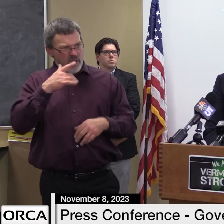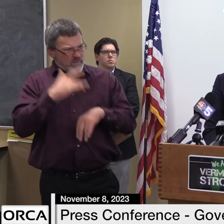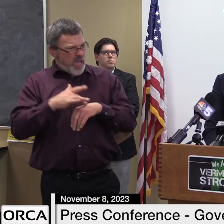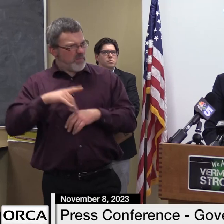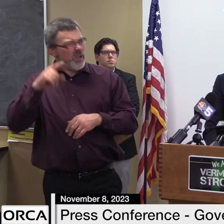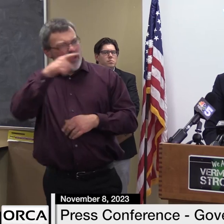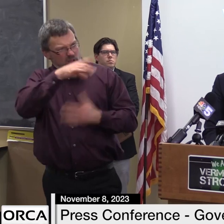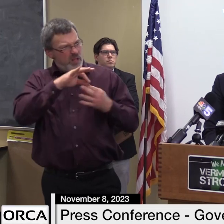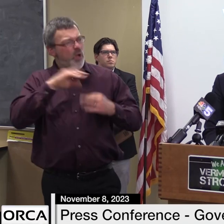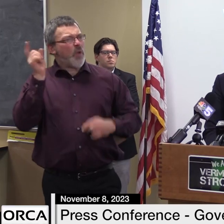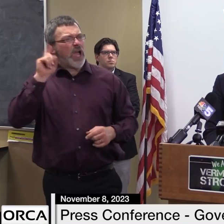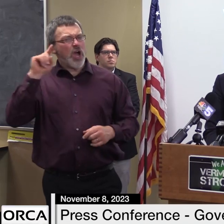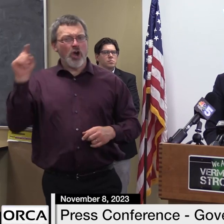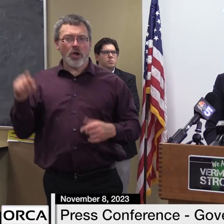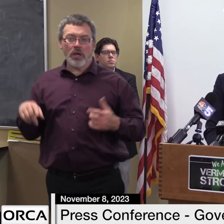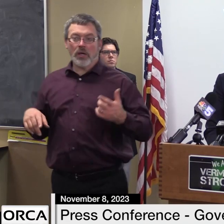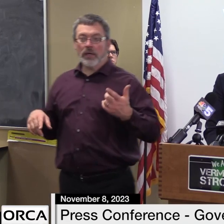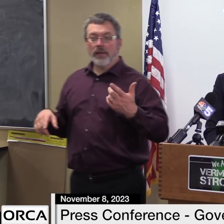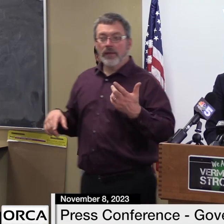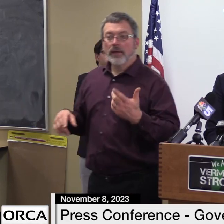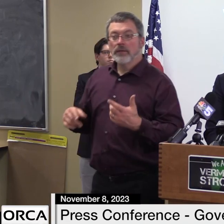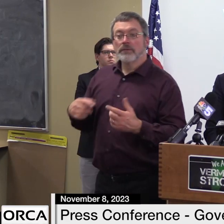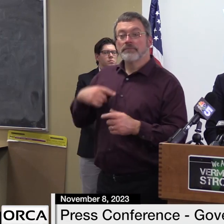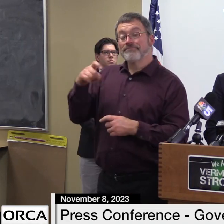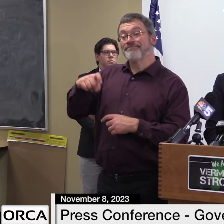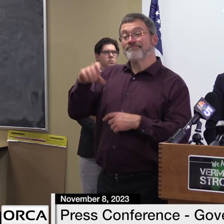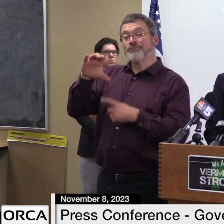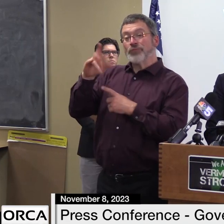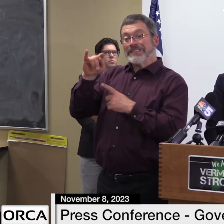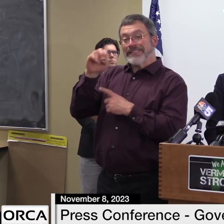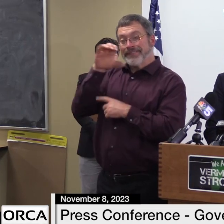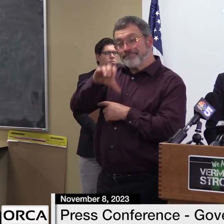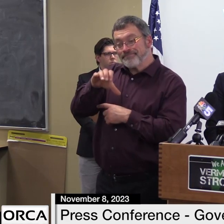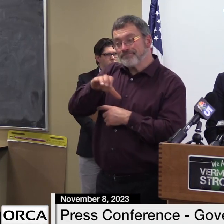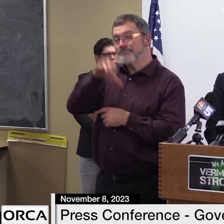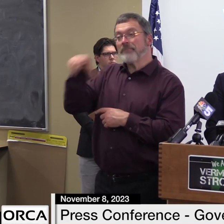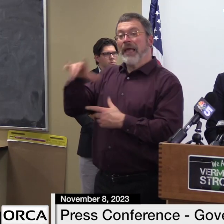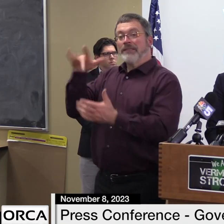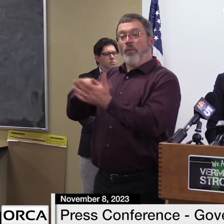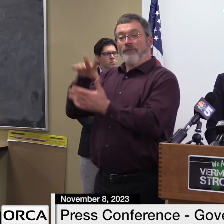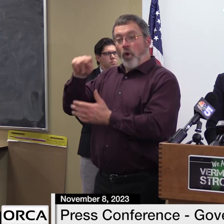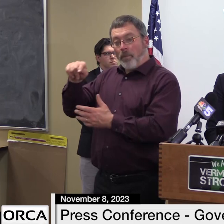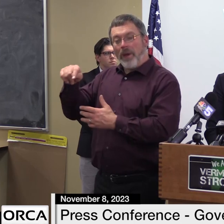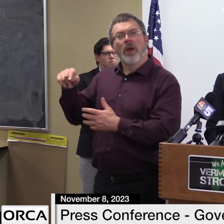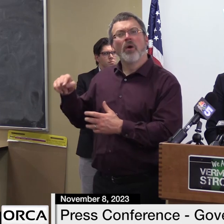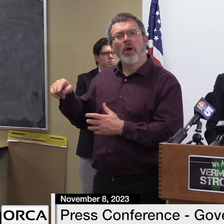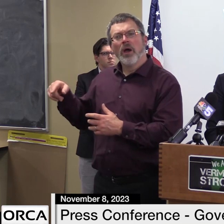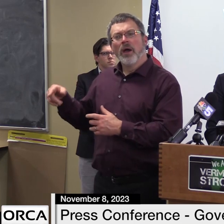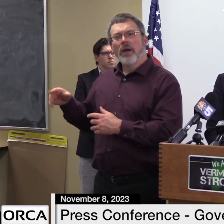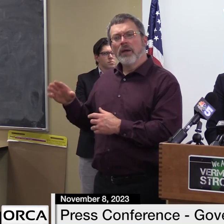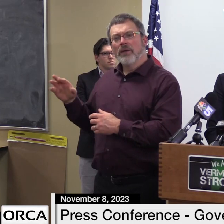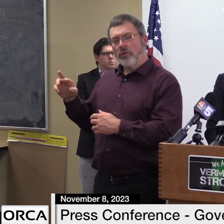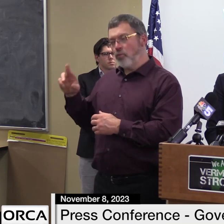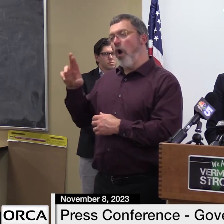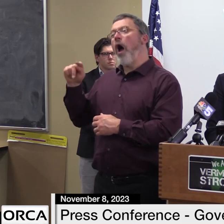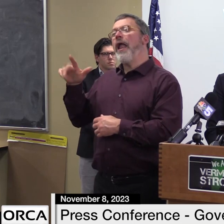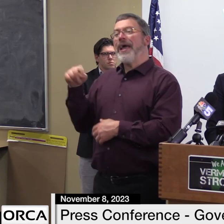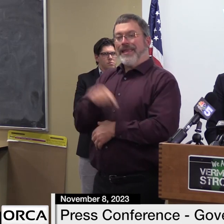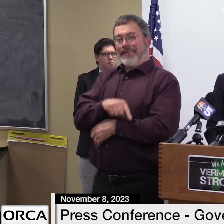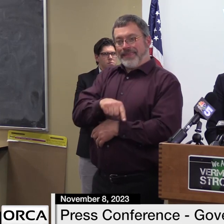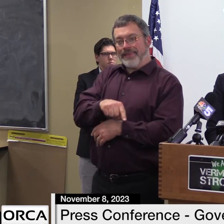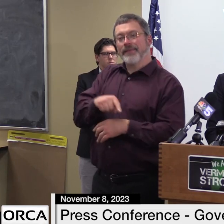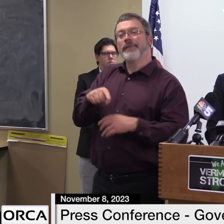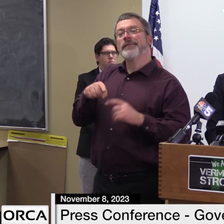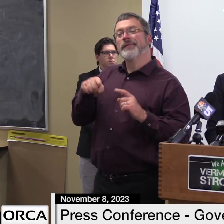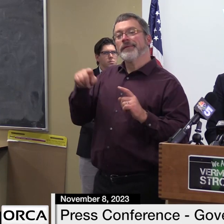highest need. You know, right now it's Chittenden County, it's Central Vermont, it's Rutland County, Bennington and Brattleboro areas. Those are the five areas